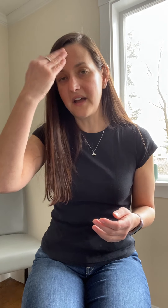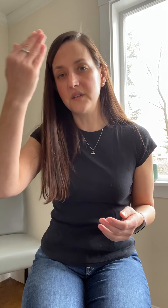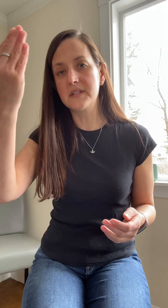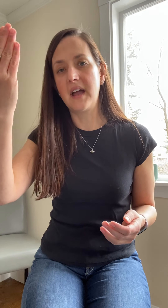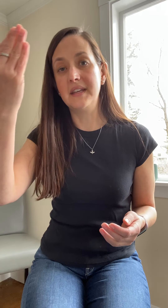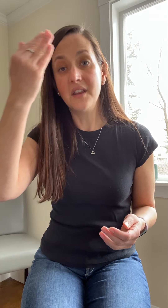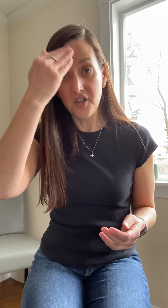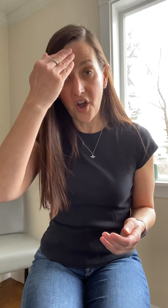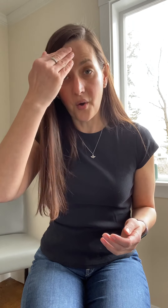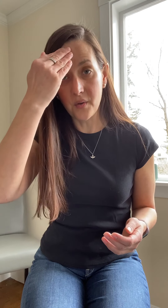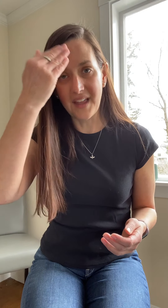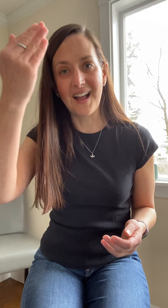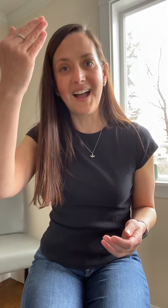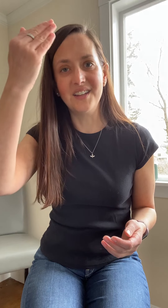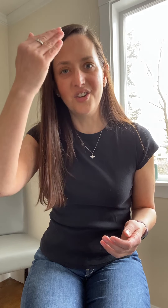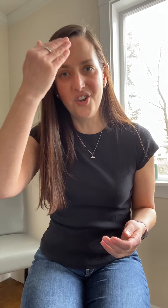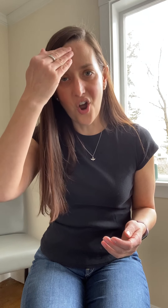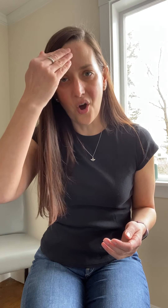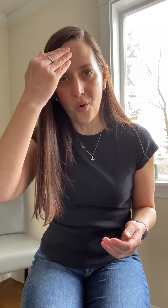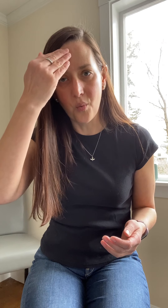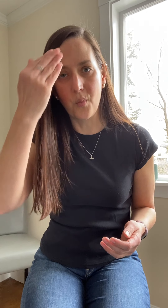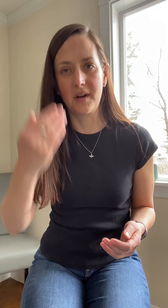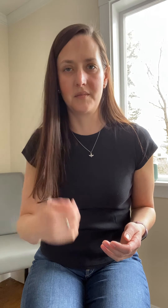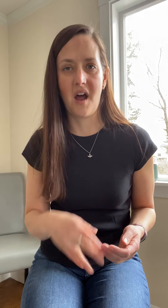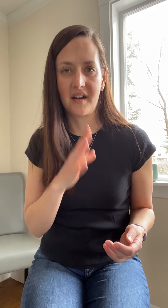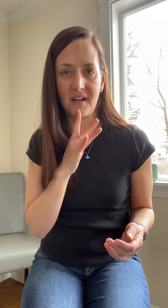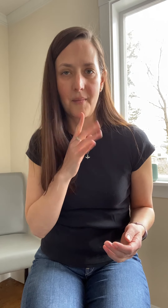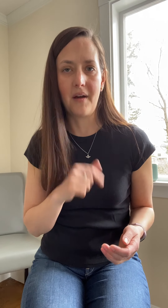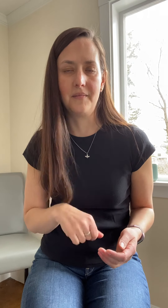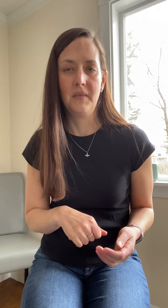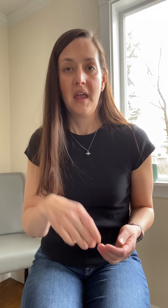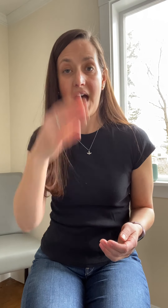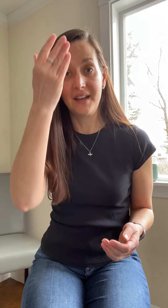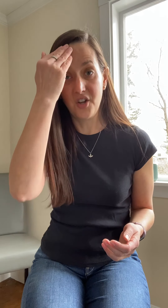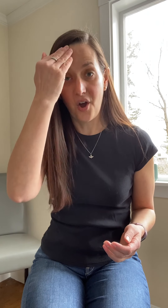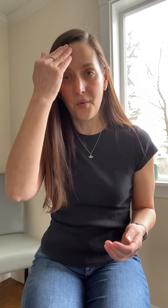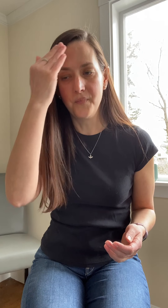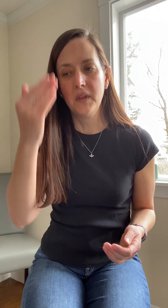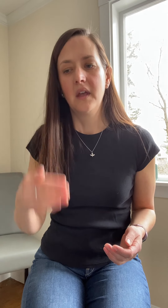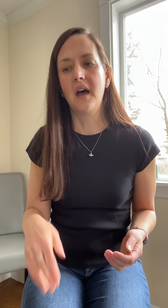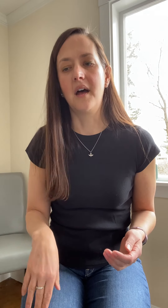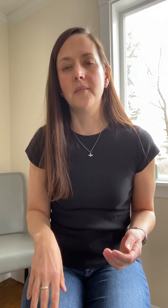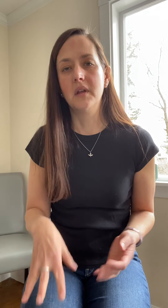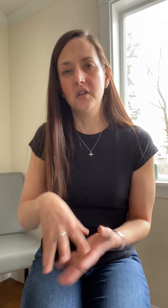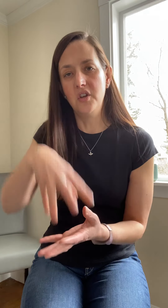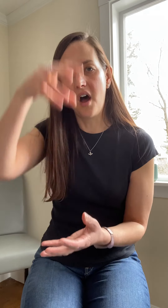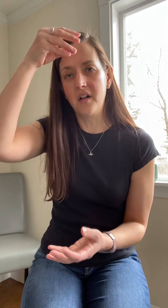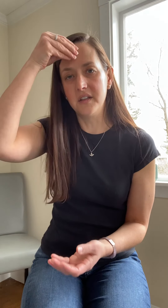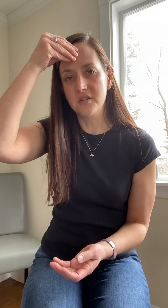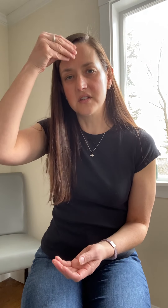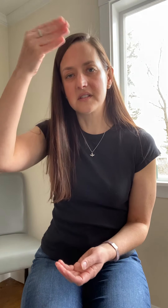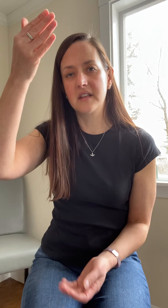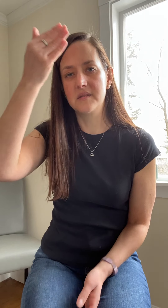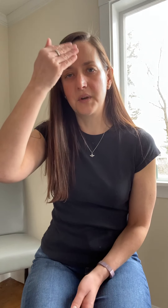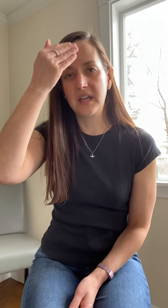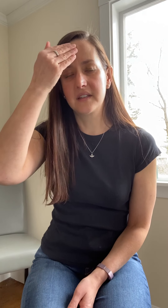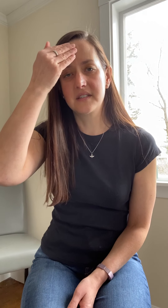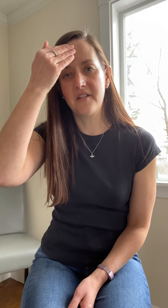you sign no. Like, I know what I'm talking about. I know. Knowledge is bringing stuff